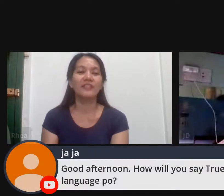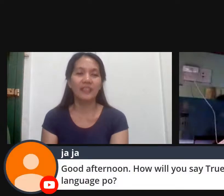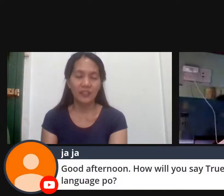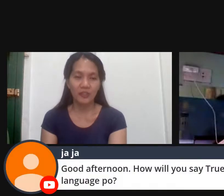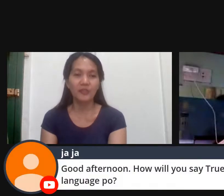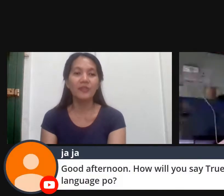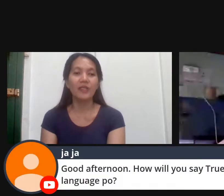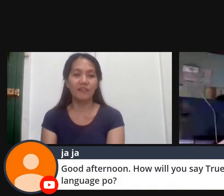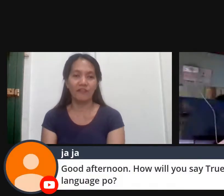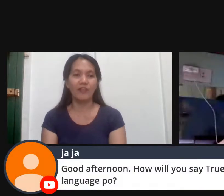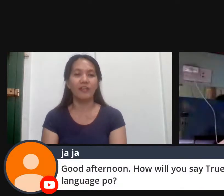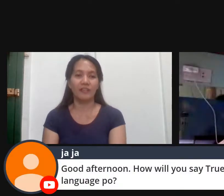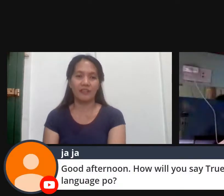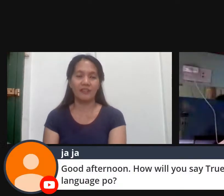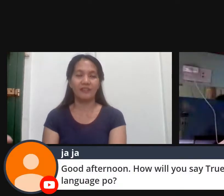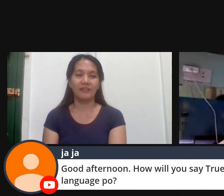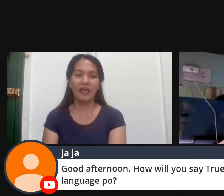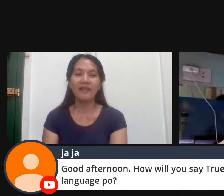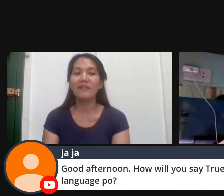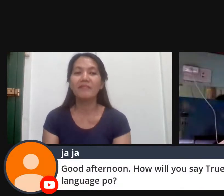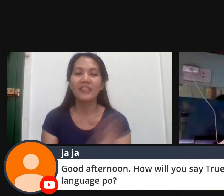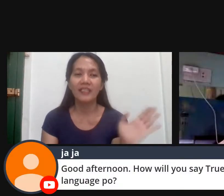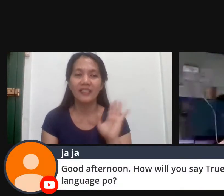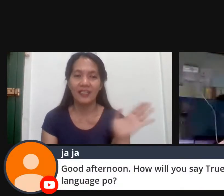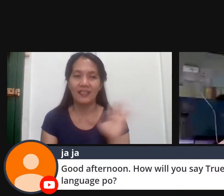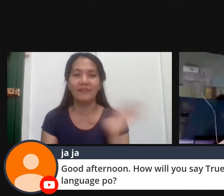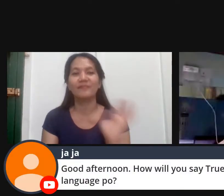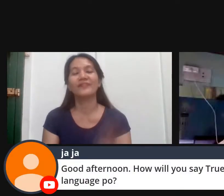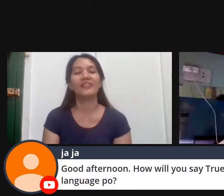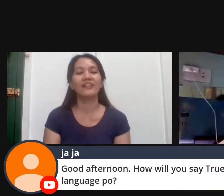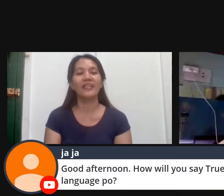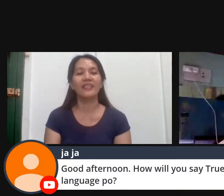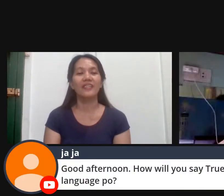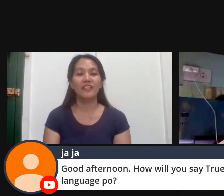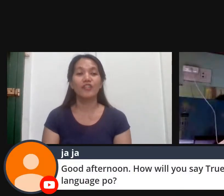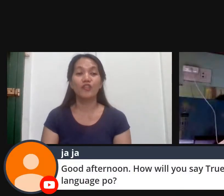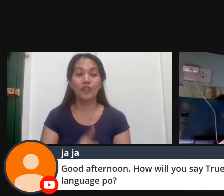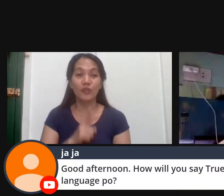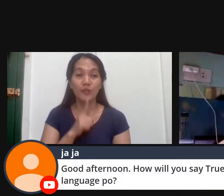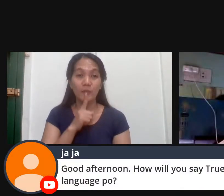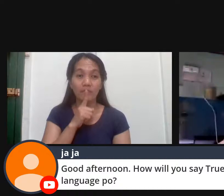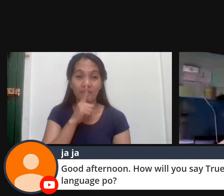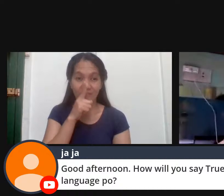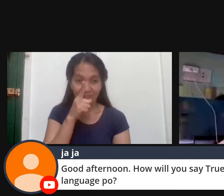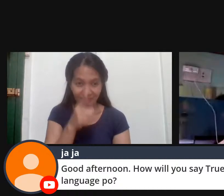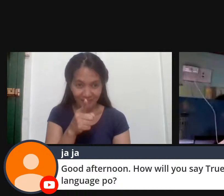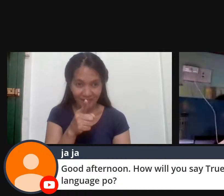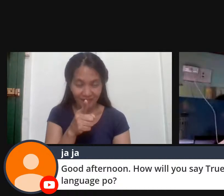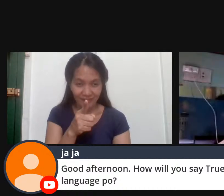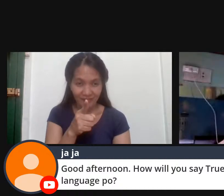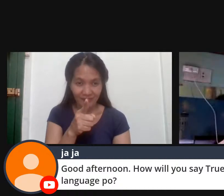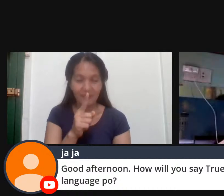Okay, how will you say true or false? Hi, Ma'am Jaja. Okay, true,